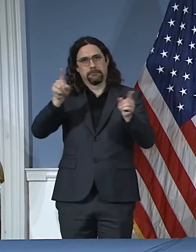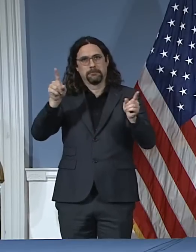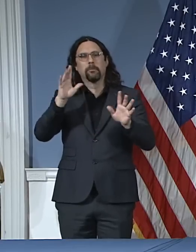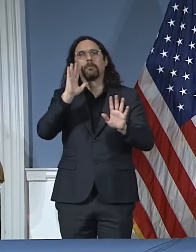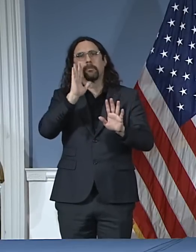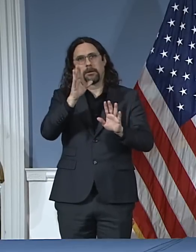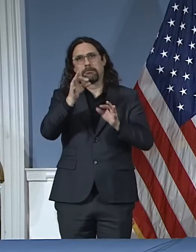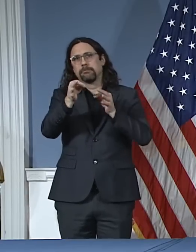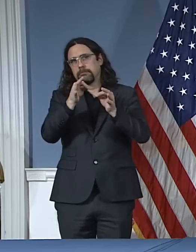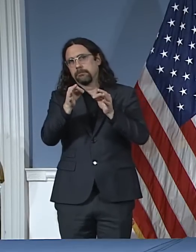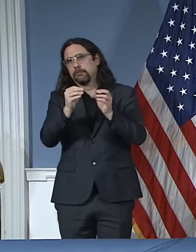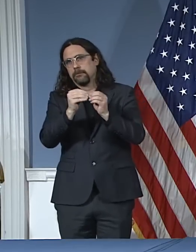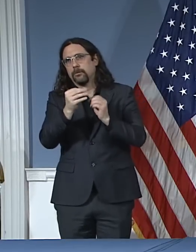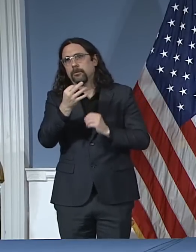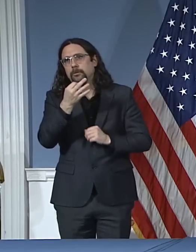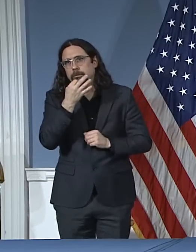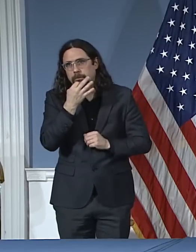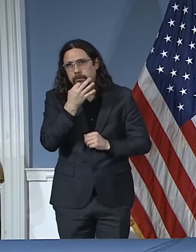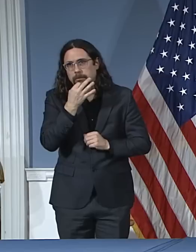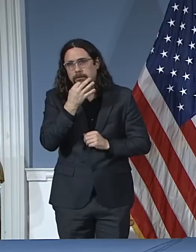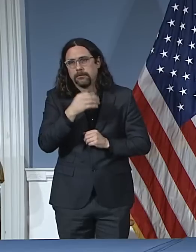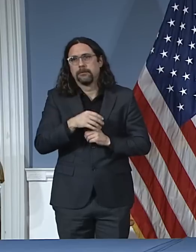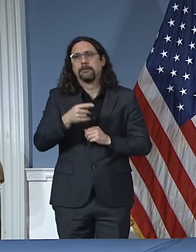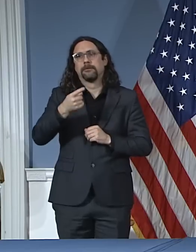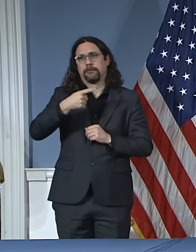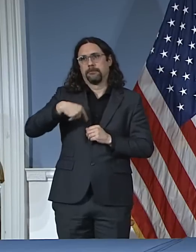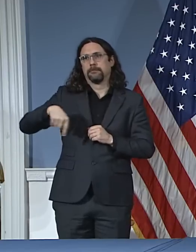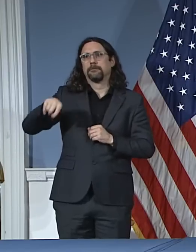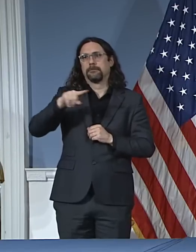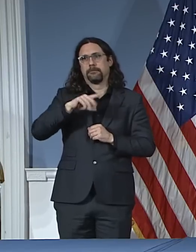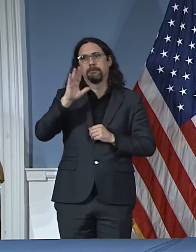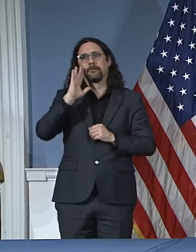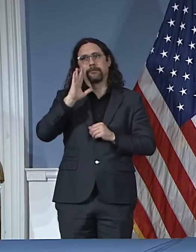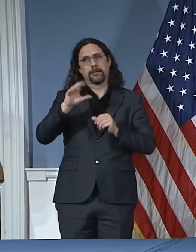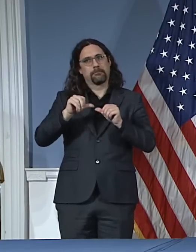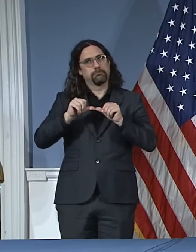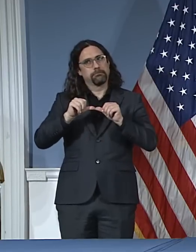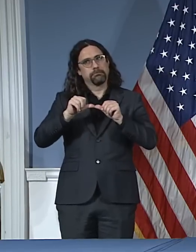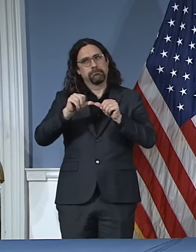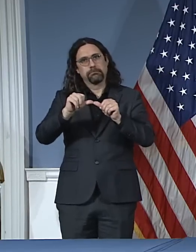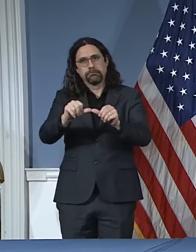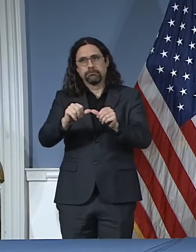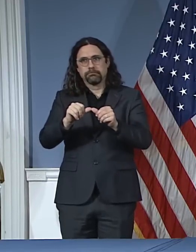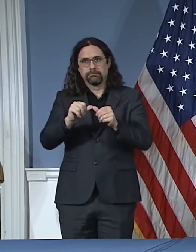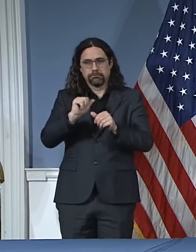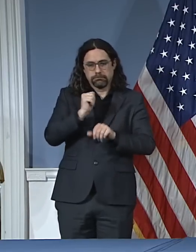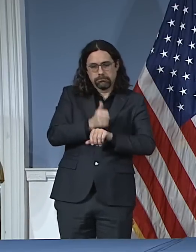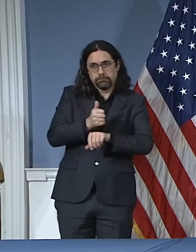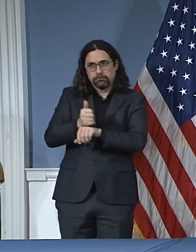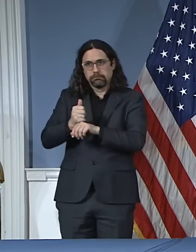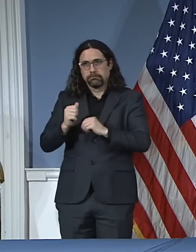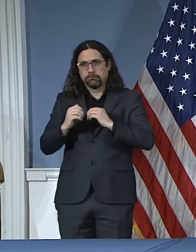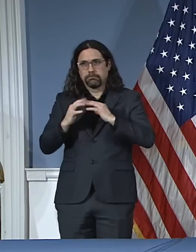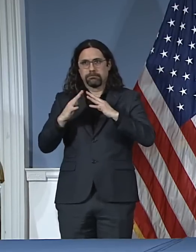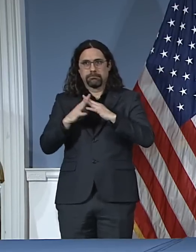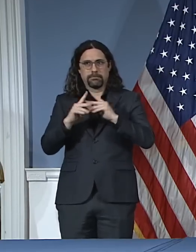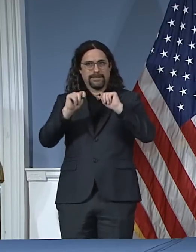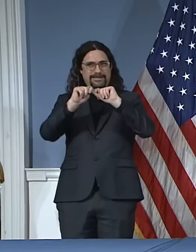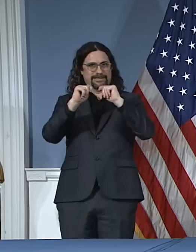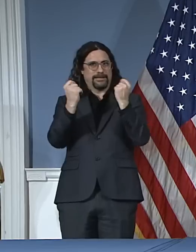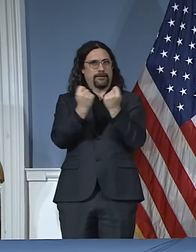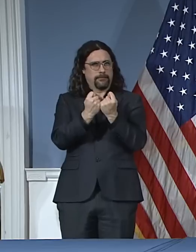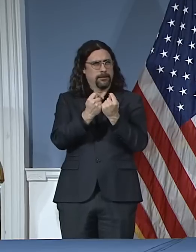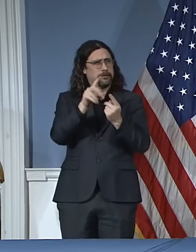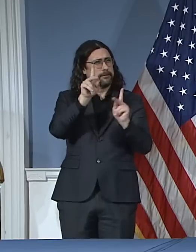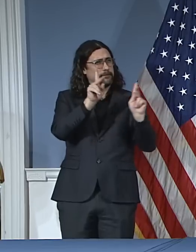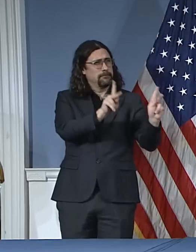We are continuing to build out our team to deal with what is a wartime type of crisis. I want